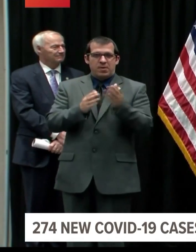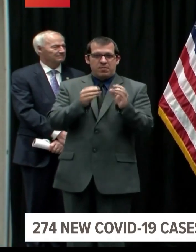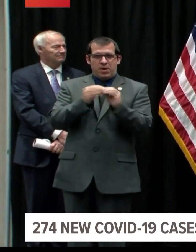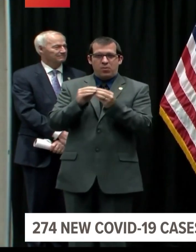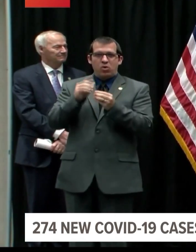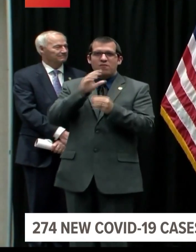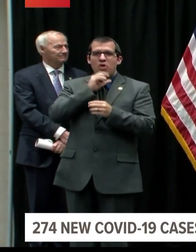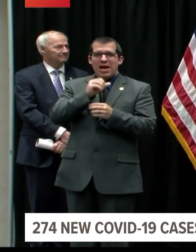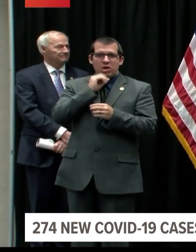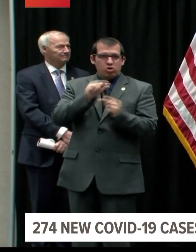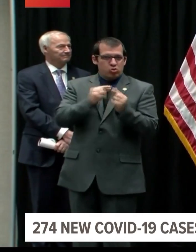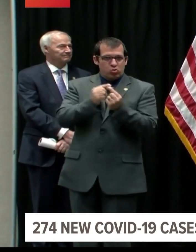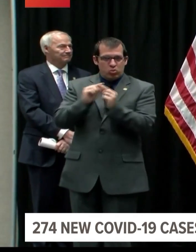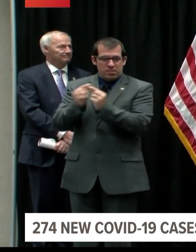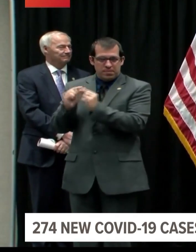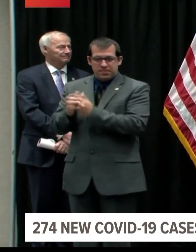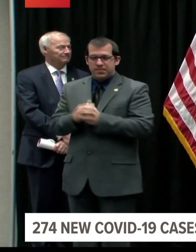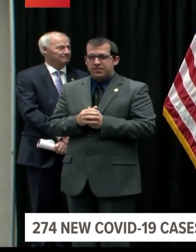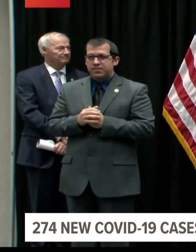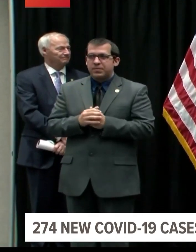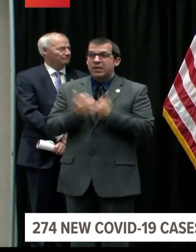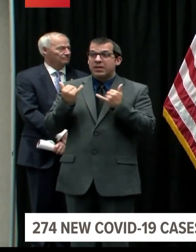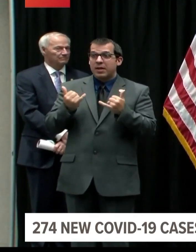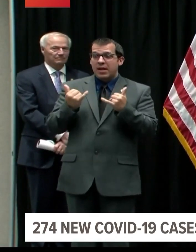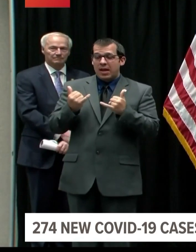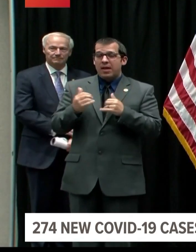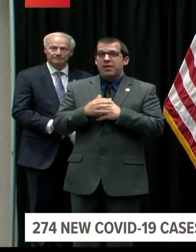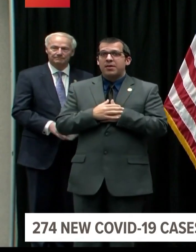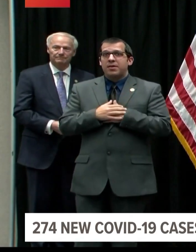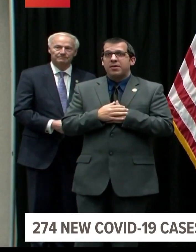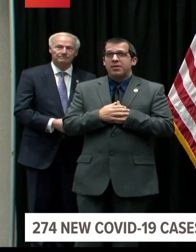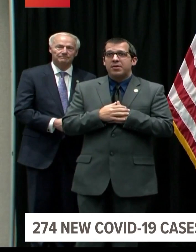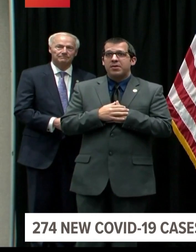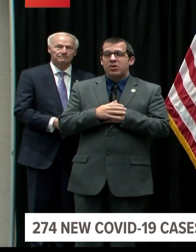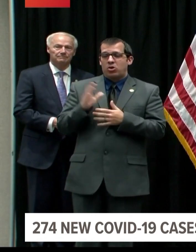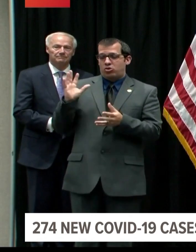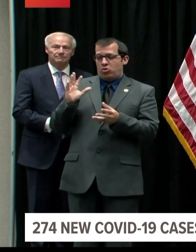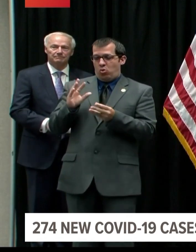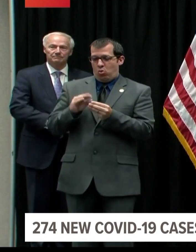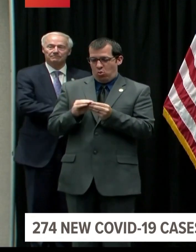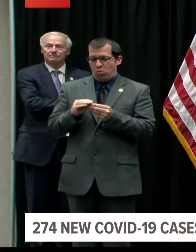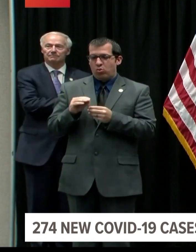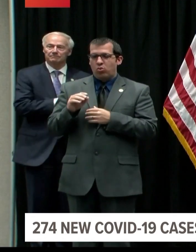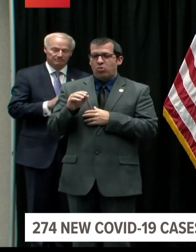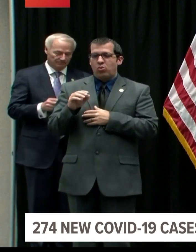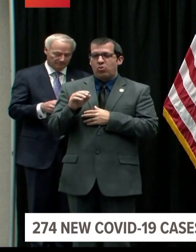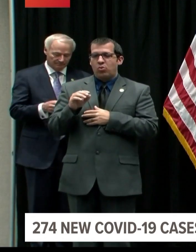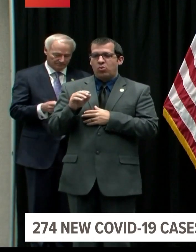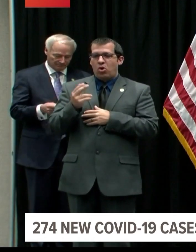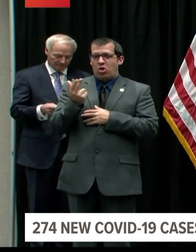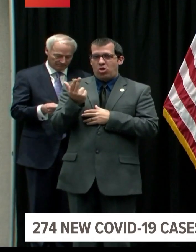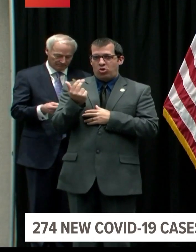groups. So today we have a total of